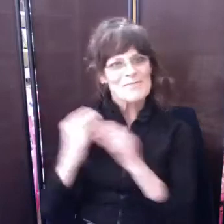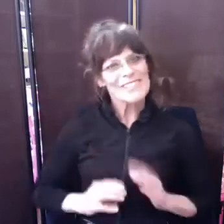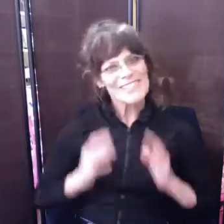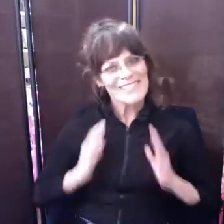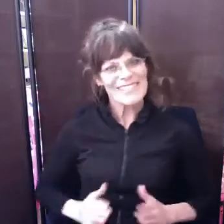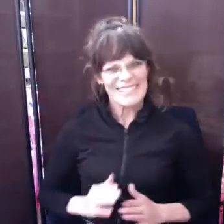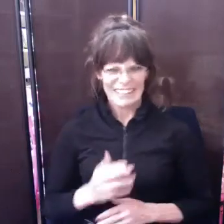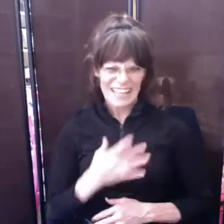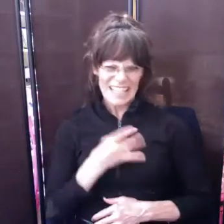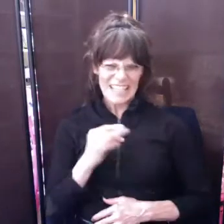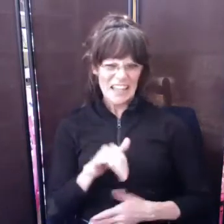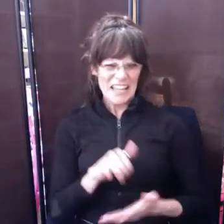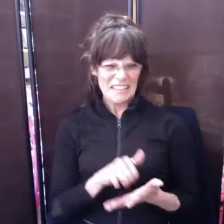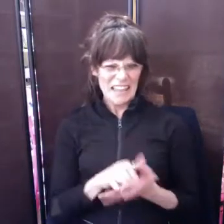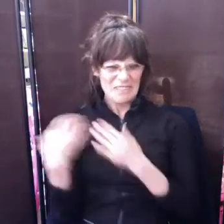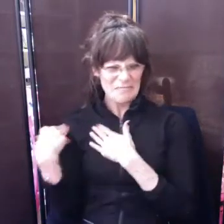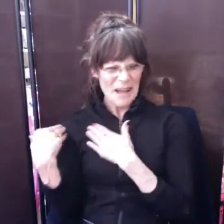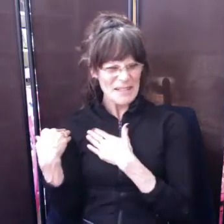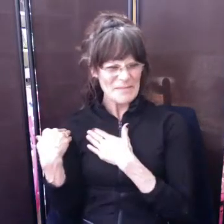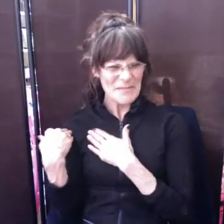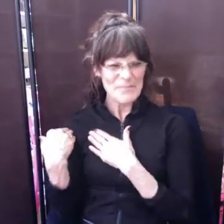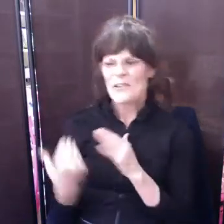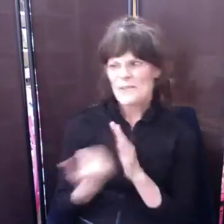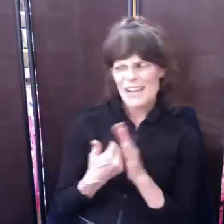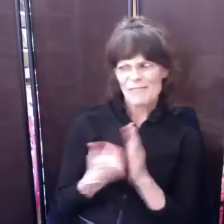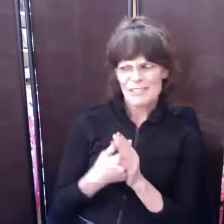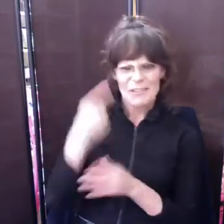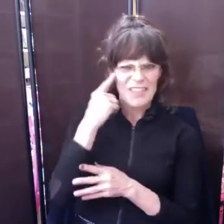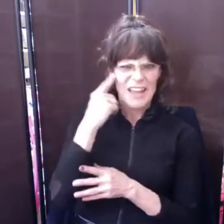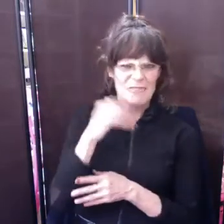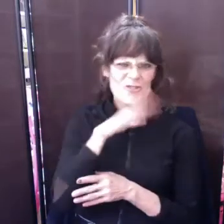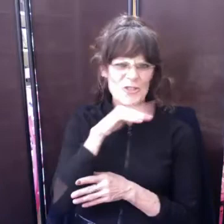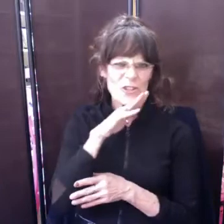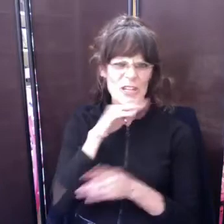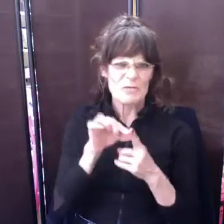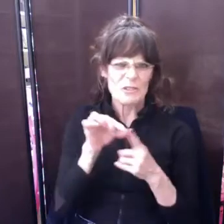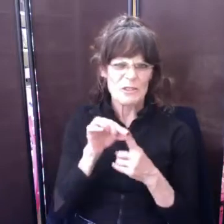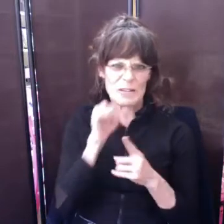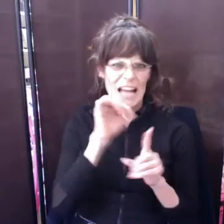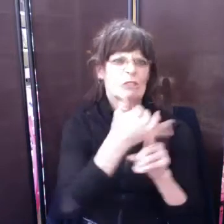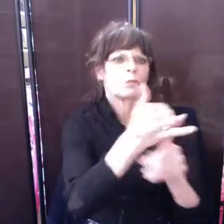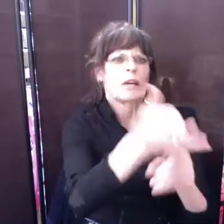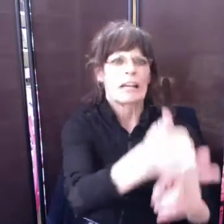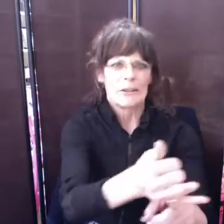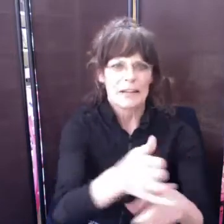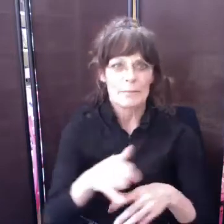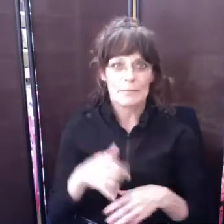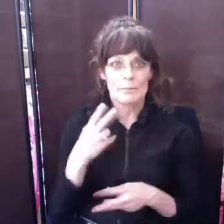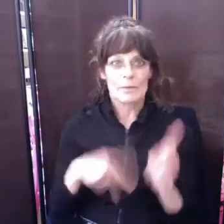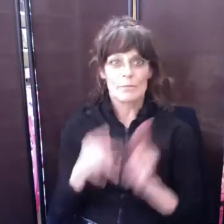words. You know, when I was new, the words that I thought were dirty were not profanity. I'm not swearing tonight, but those who know me and love me know that I